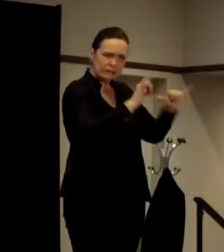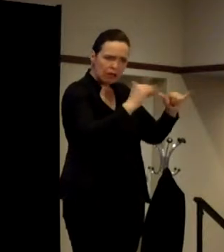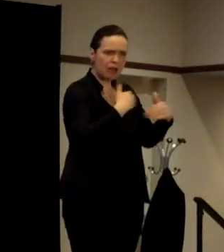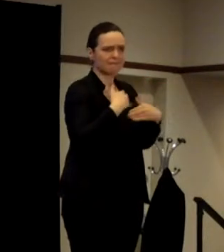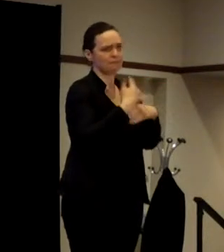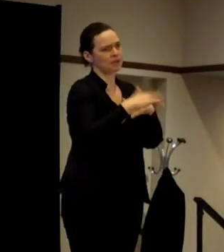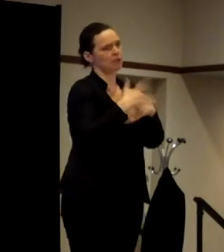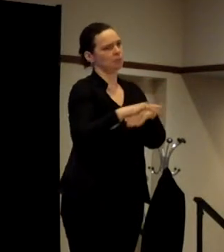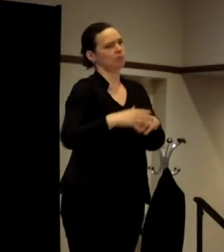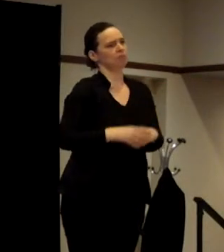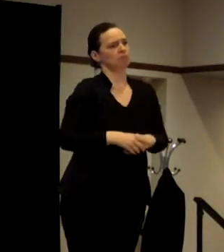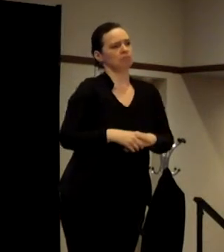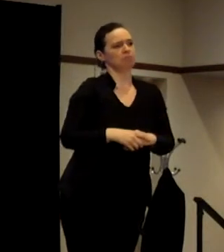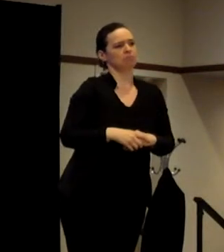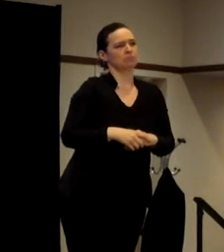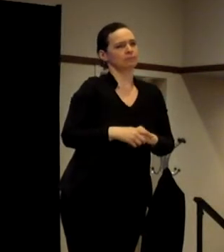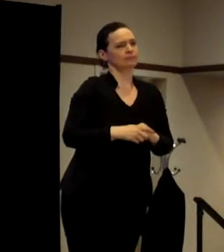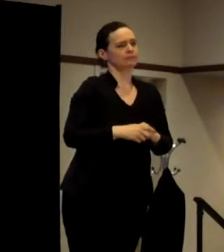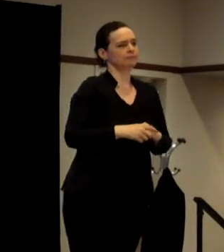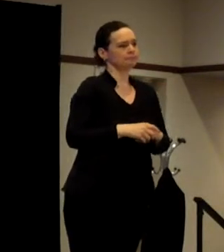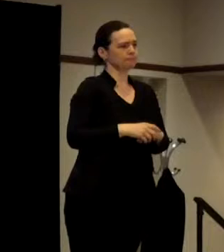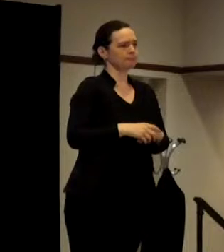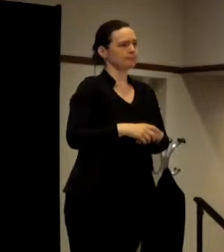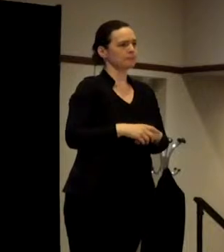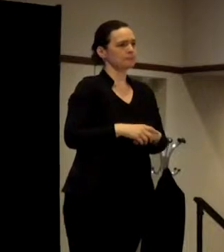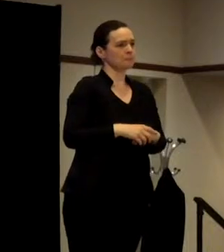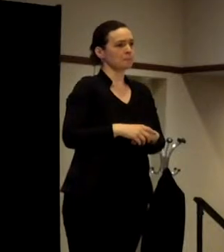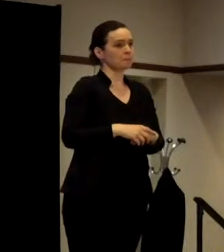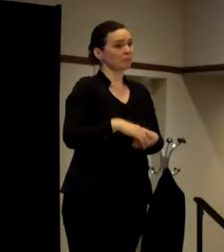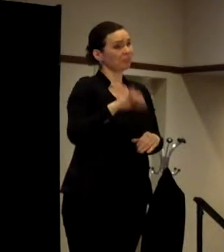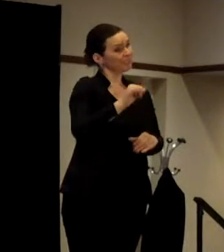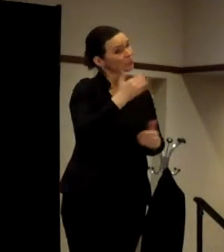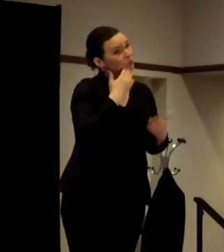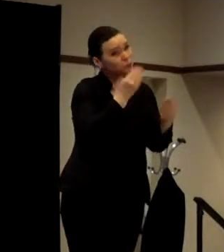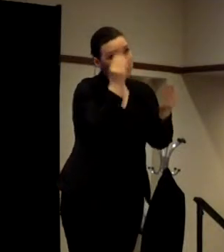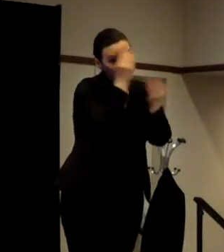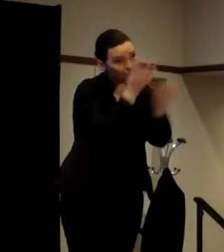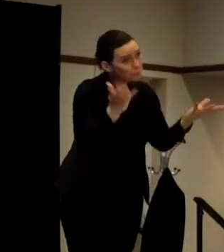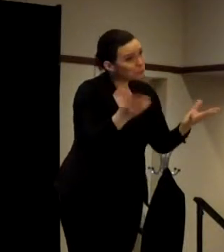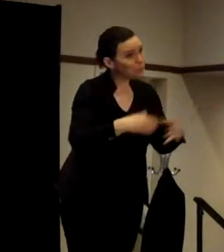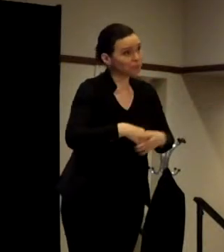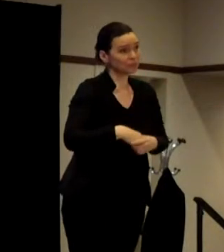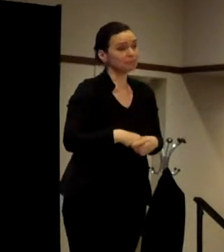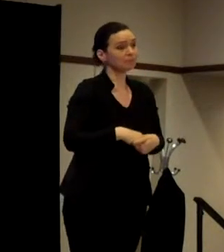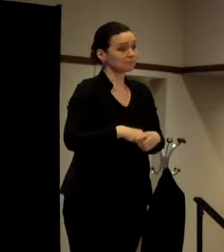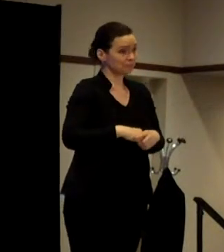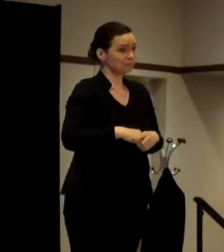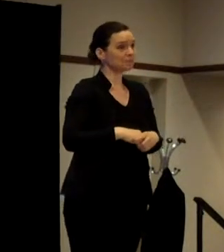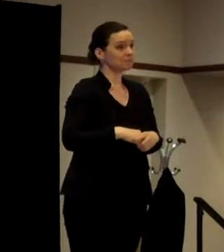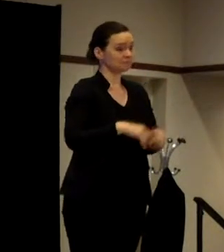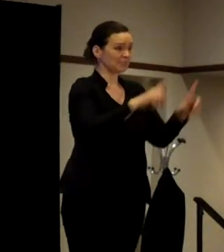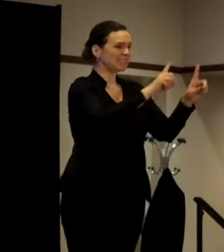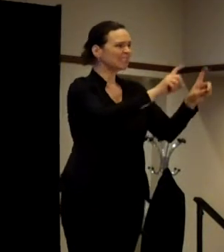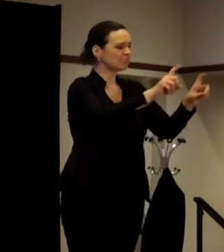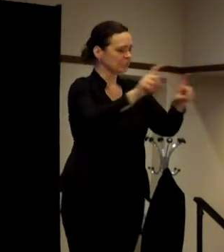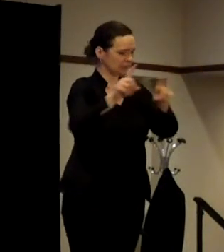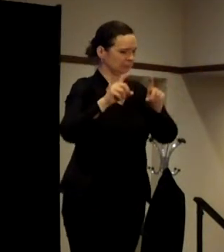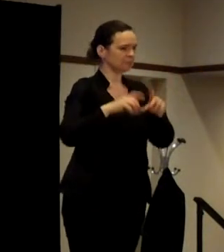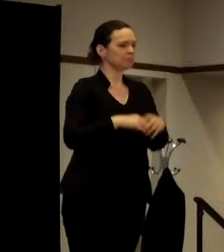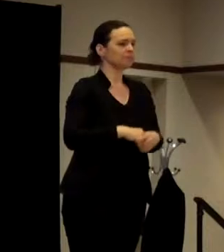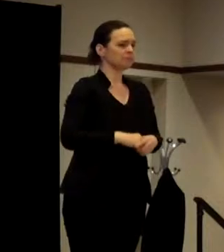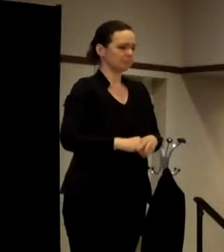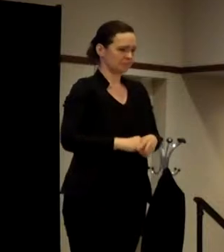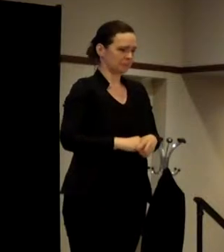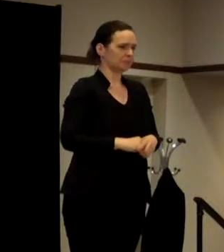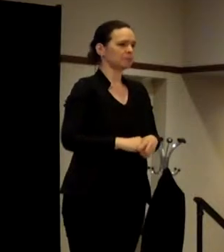challenge. So kind of really good stuff there. Testing, again, I'm a broken record on this,